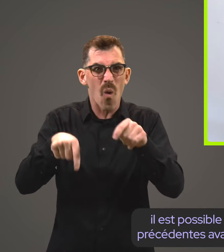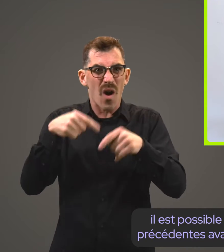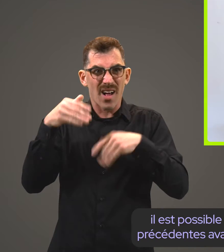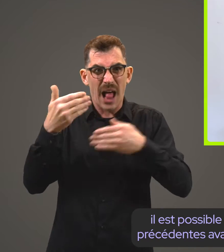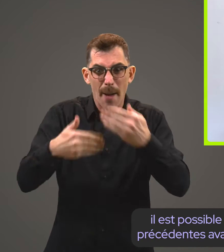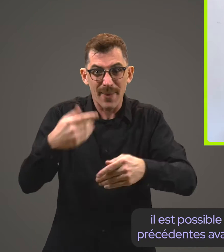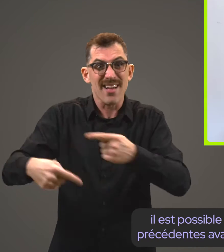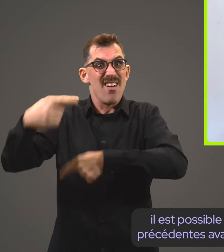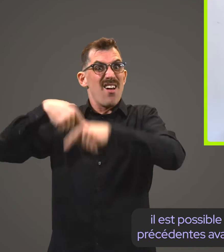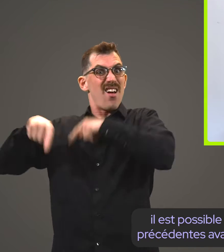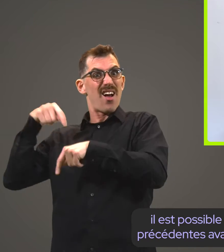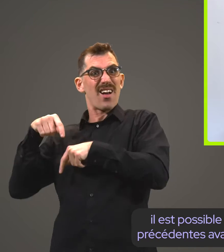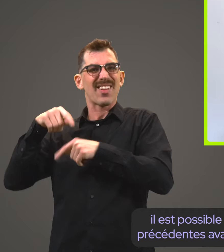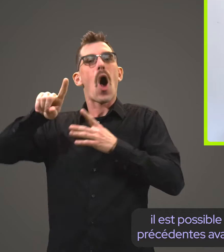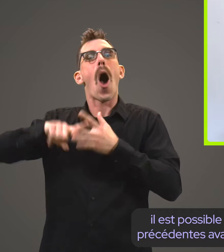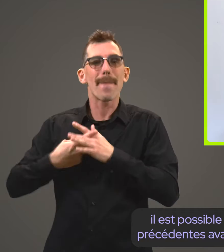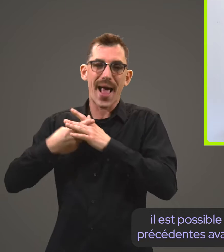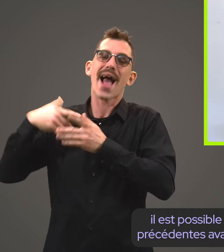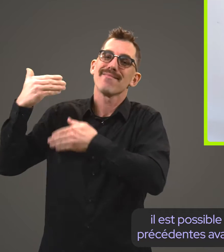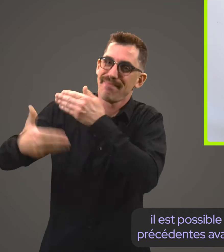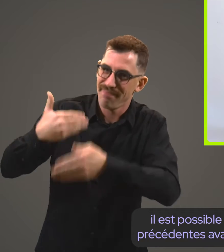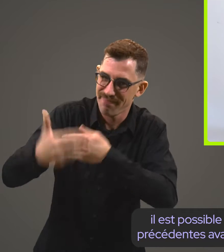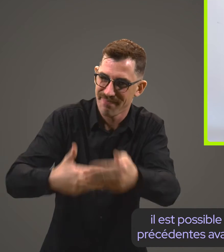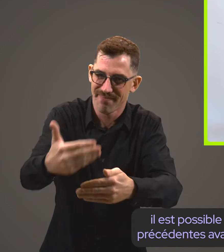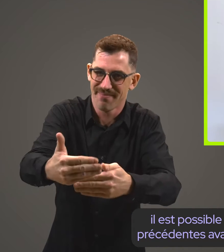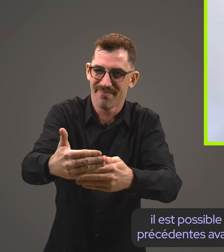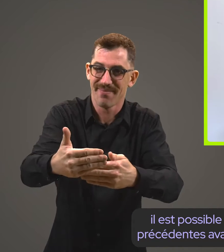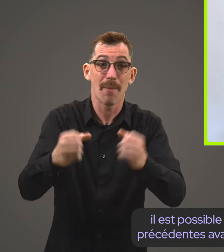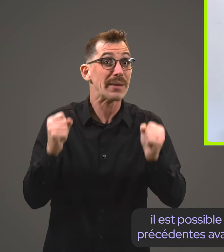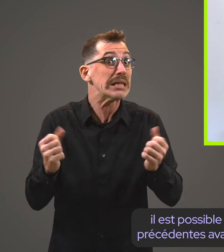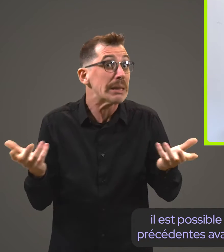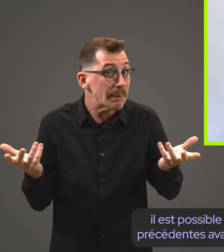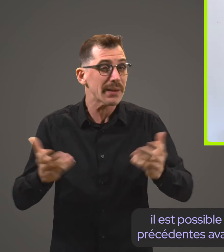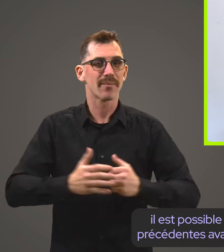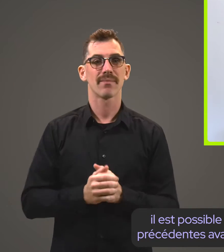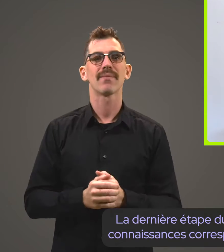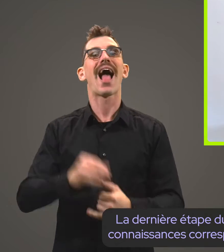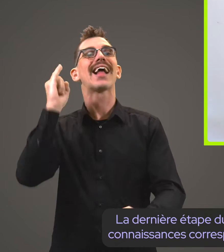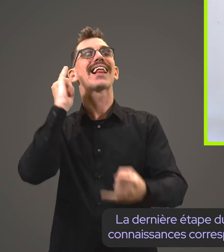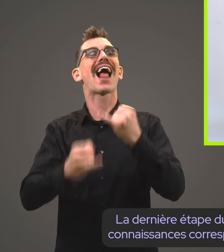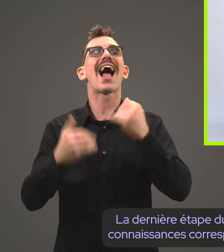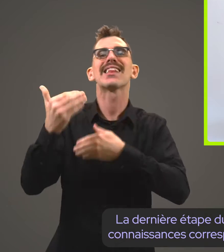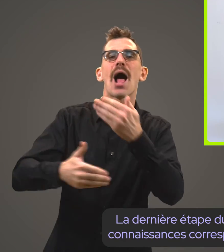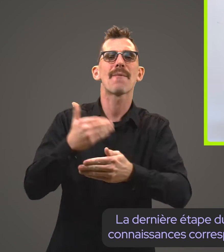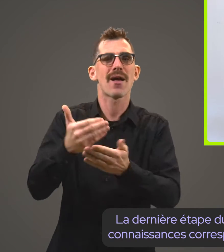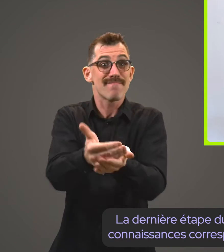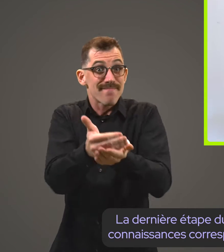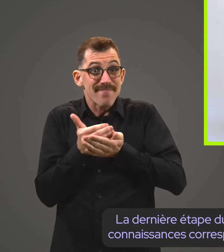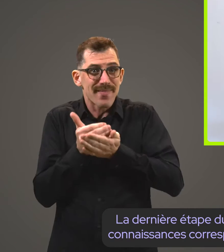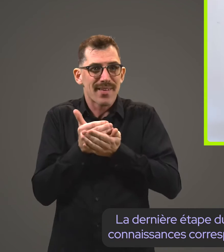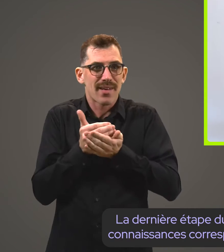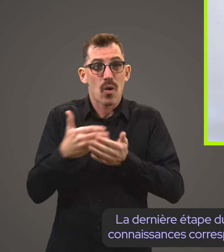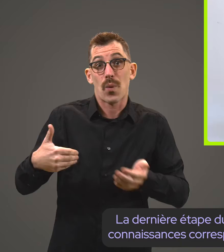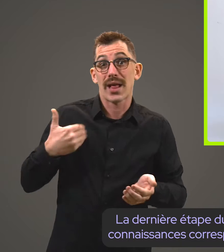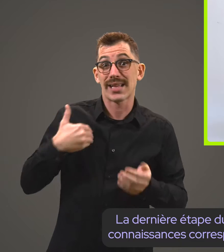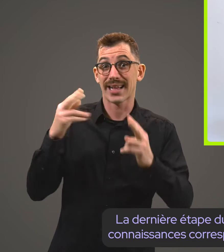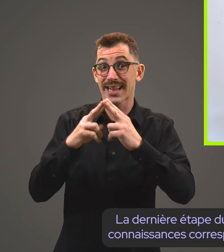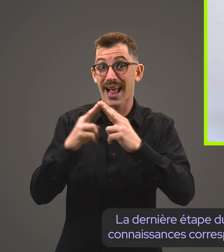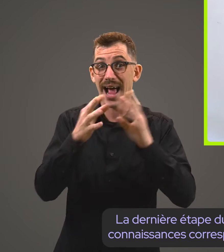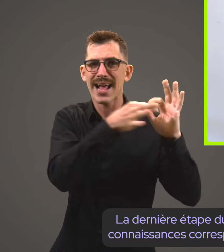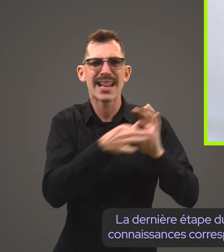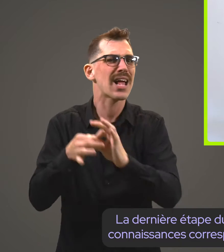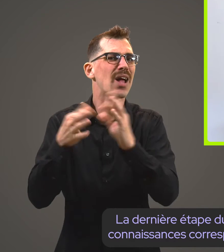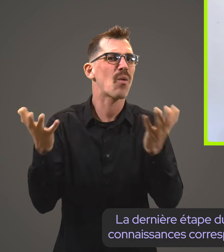is possible to go back to previous steps before moving forward again. The last step of sustaining knowledge use